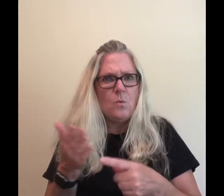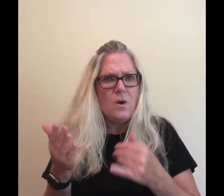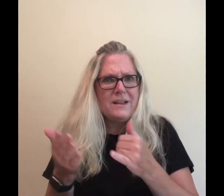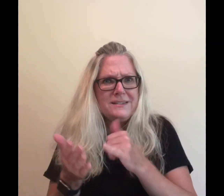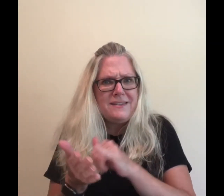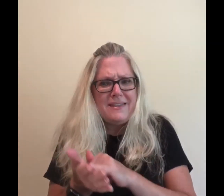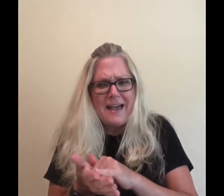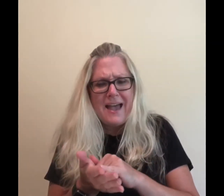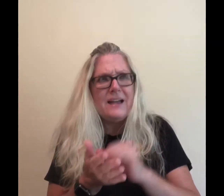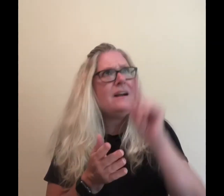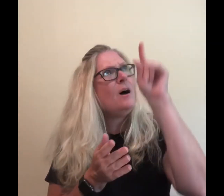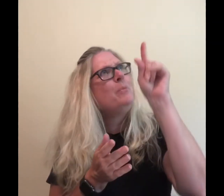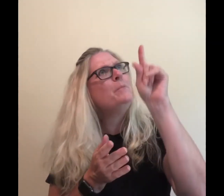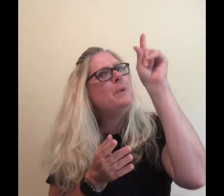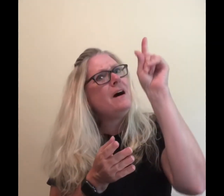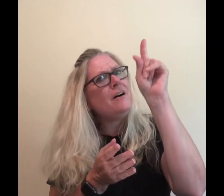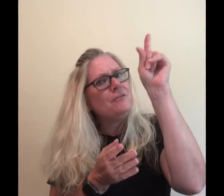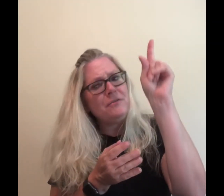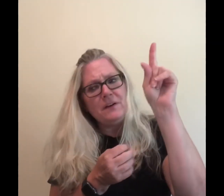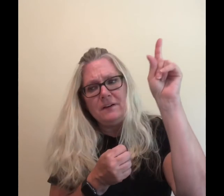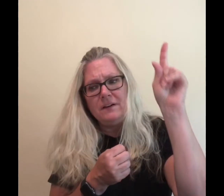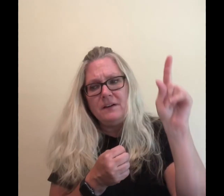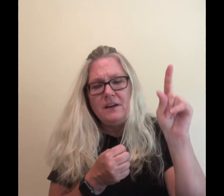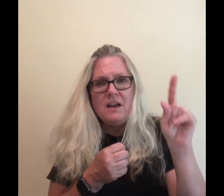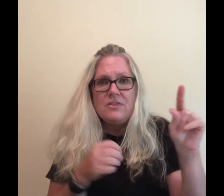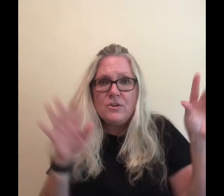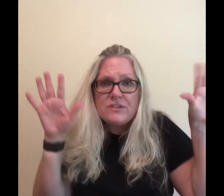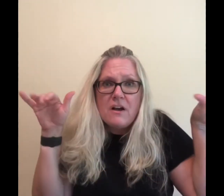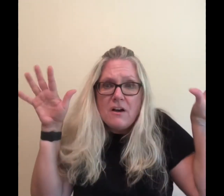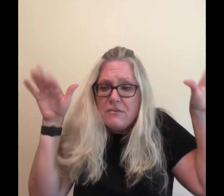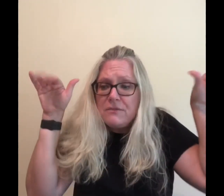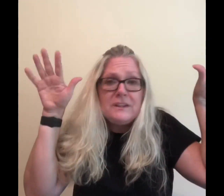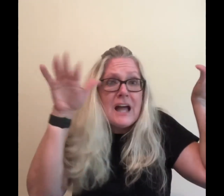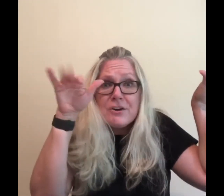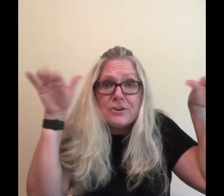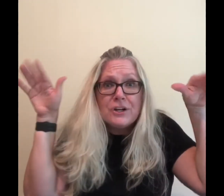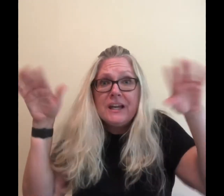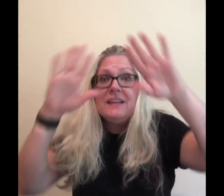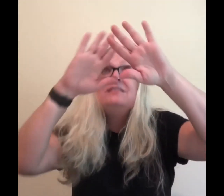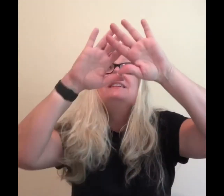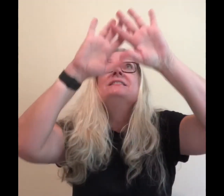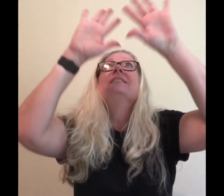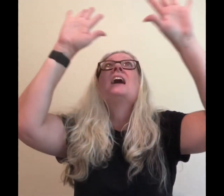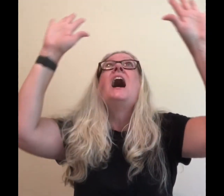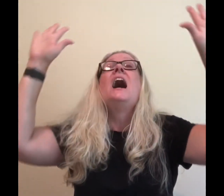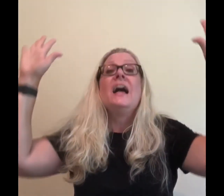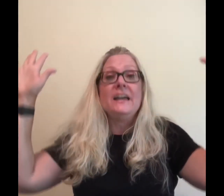What's that up above? There's a flutter in the sky.